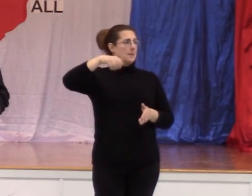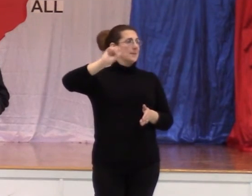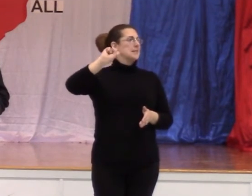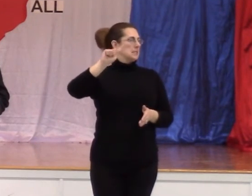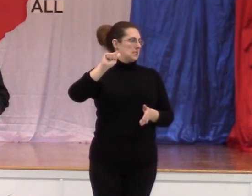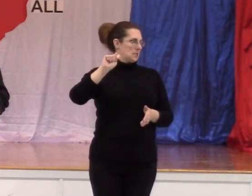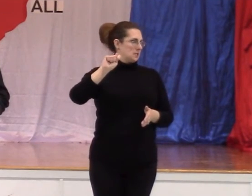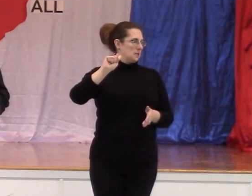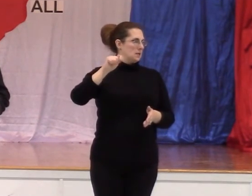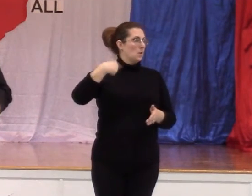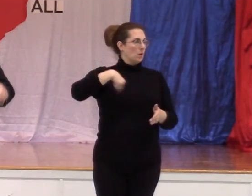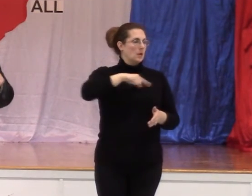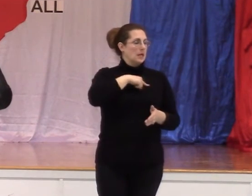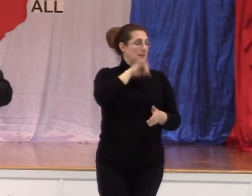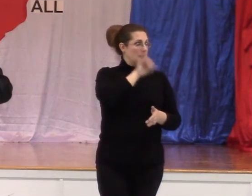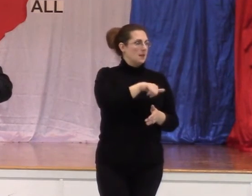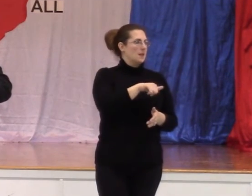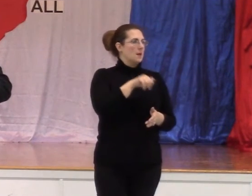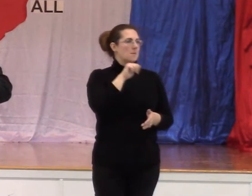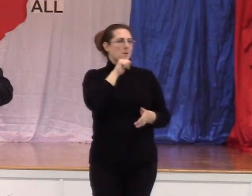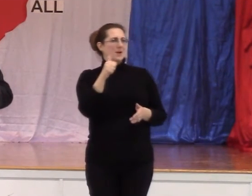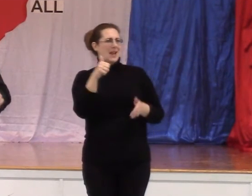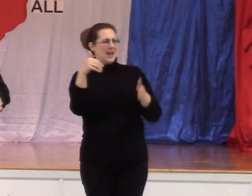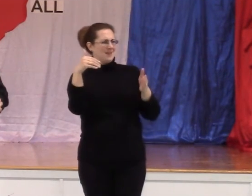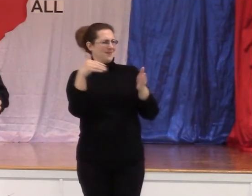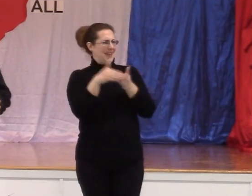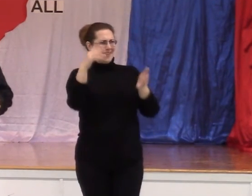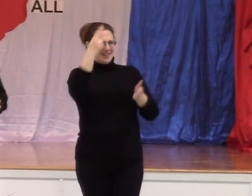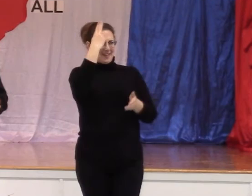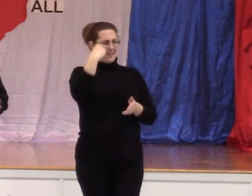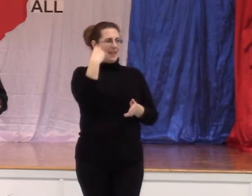No? But we're not anti-Catholic.